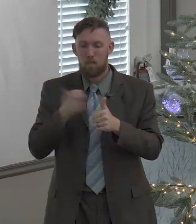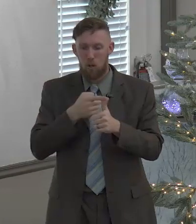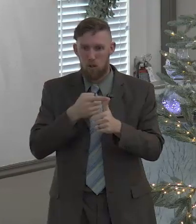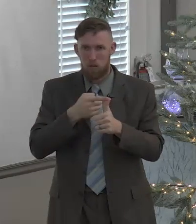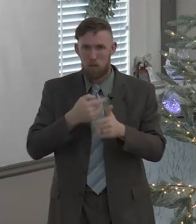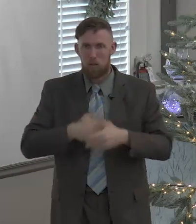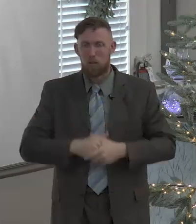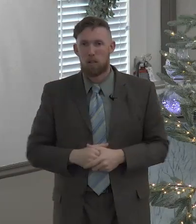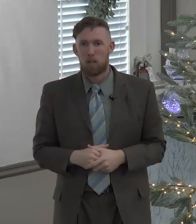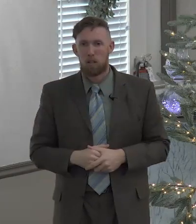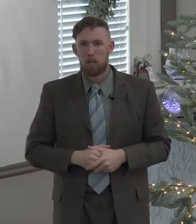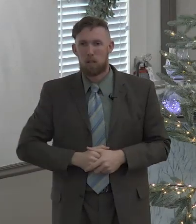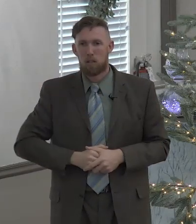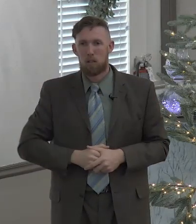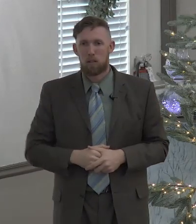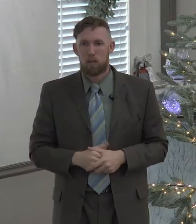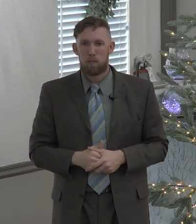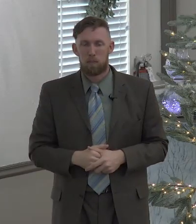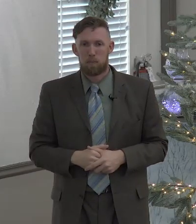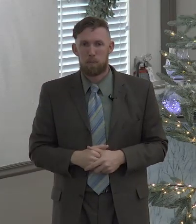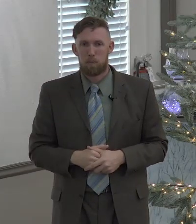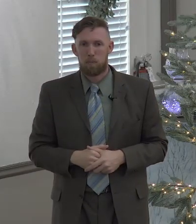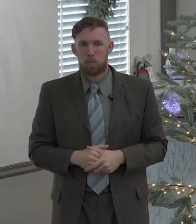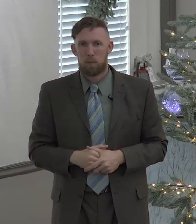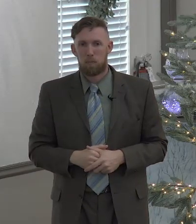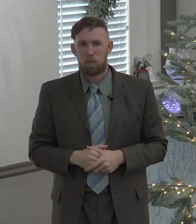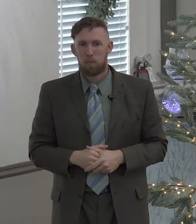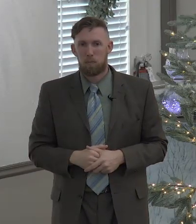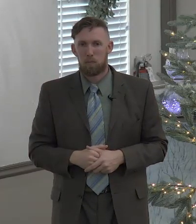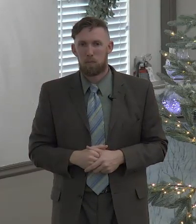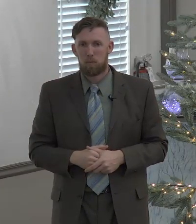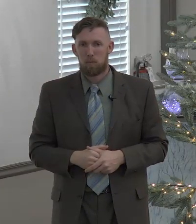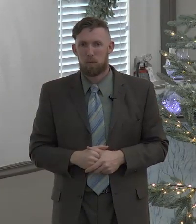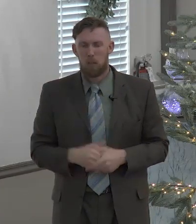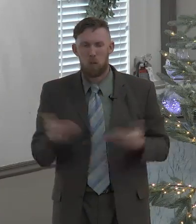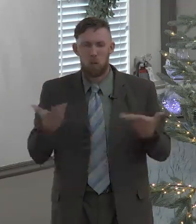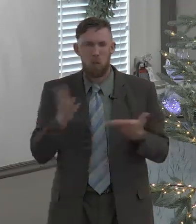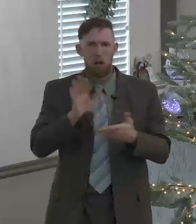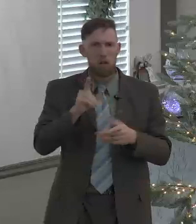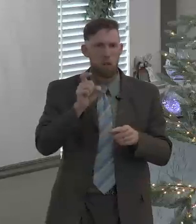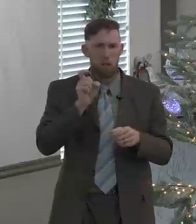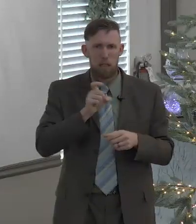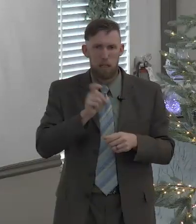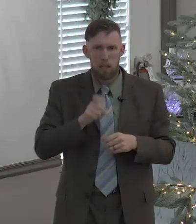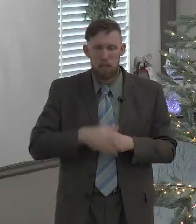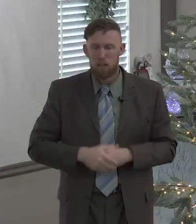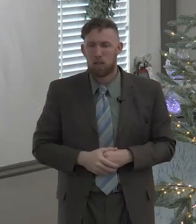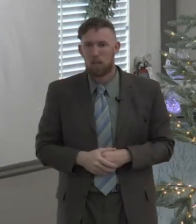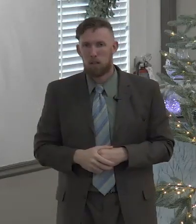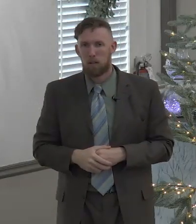But it's coming to Jesus. It has to come to Jesus first.